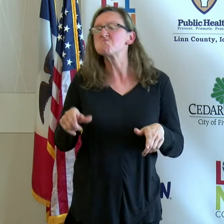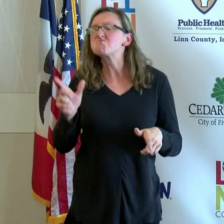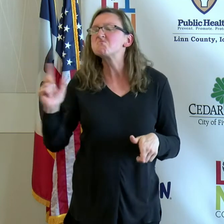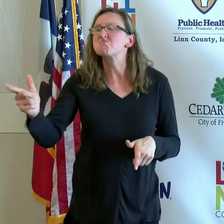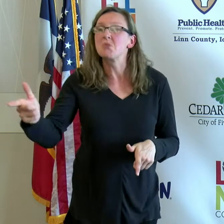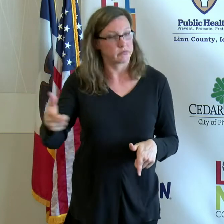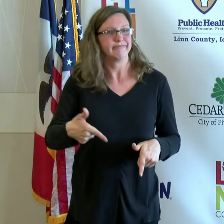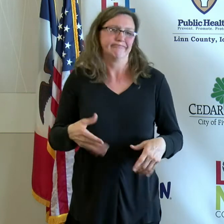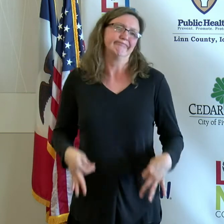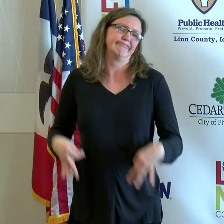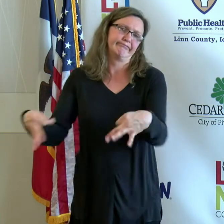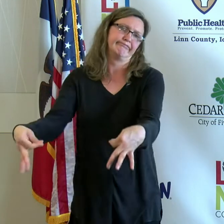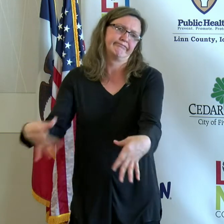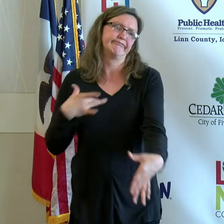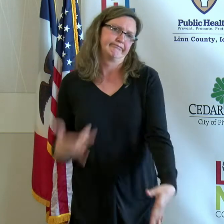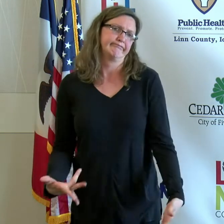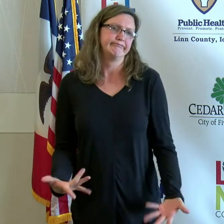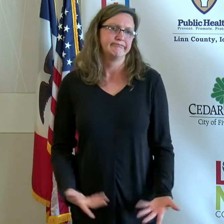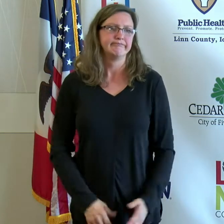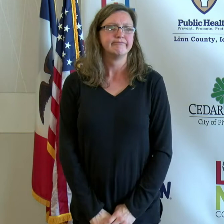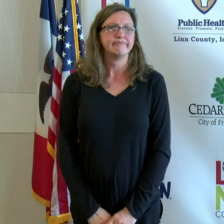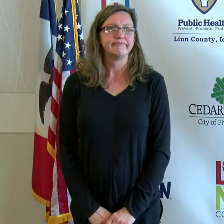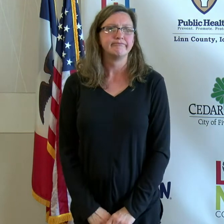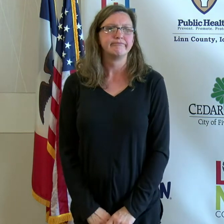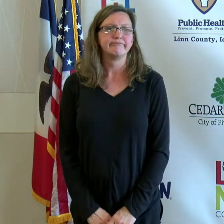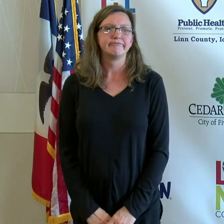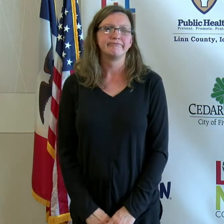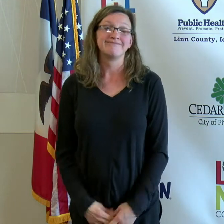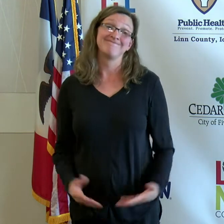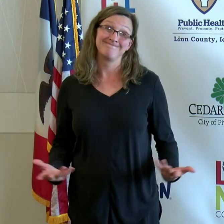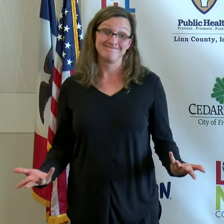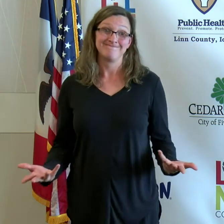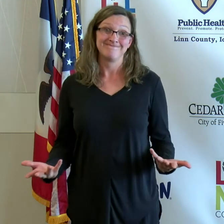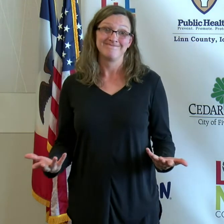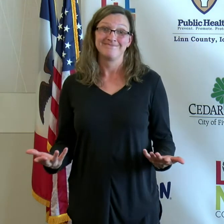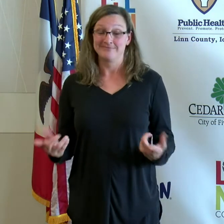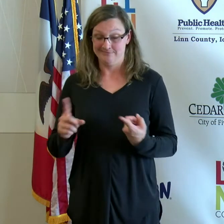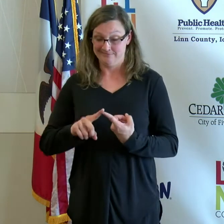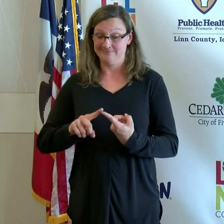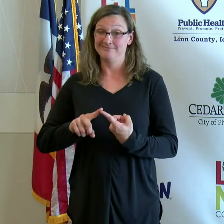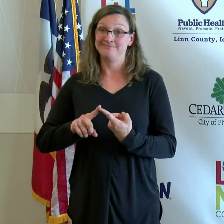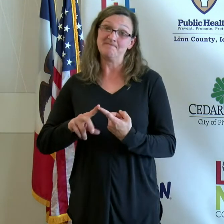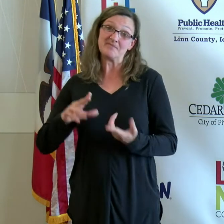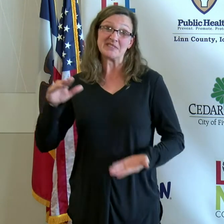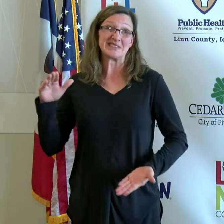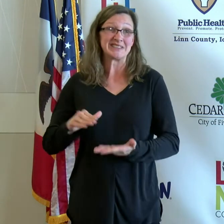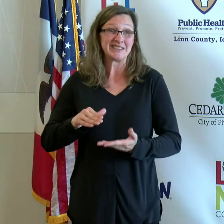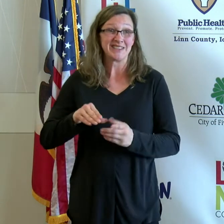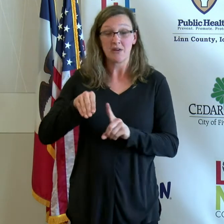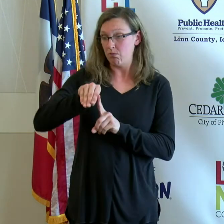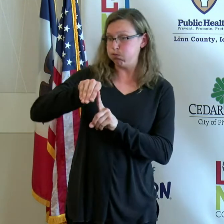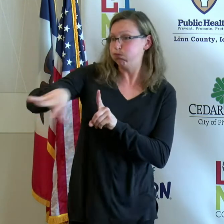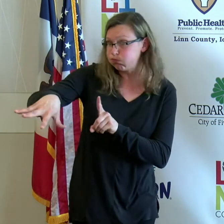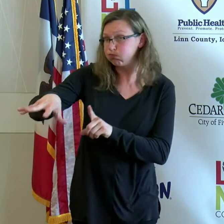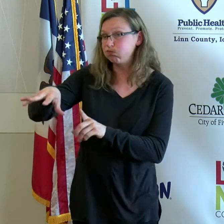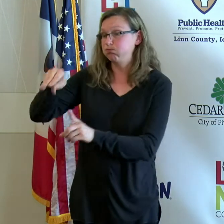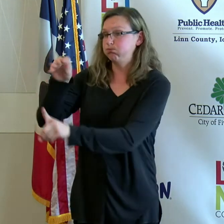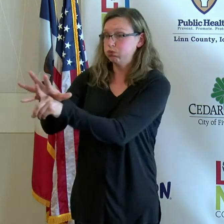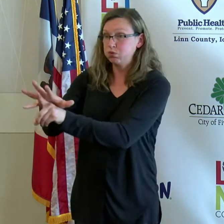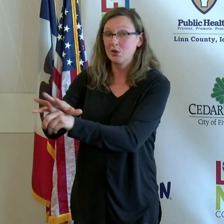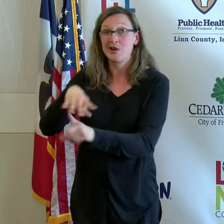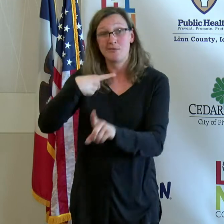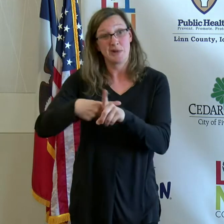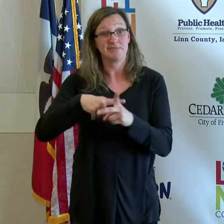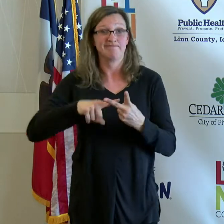of personal protective equipment that was being consumed. There's also been the establishment of 3 respiratory clinics in the community,